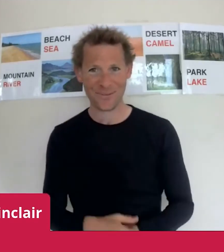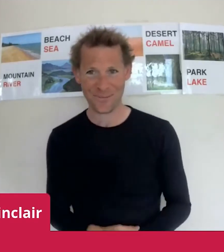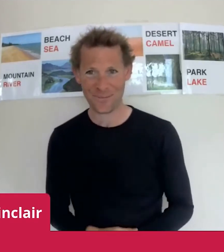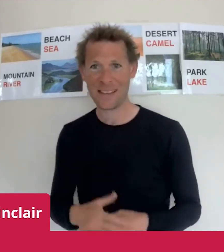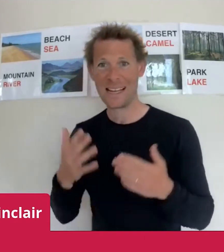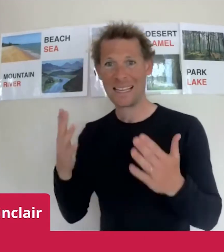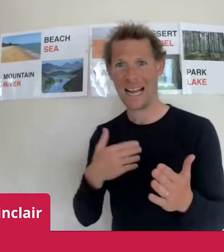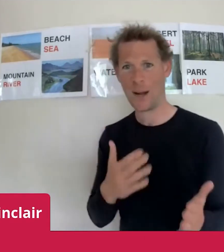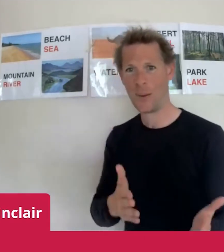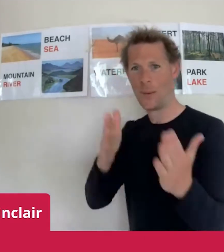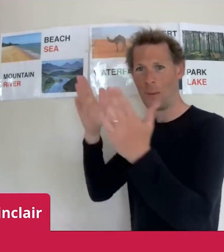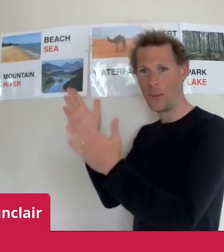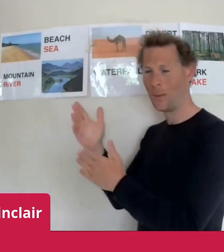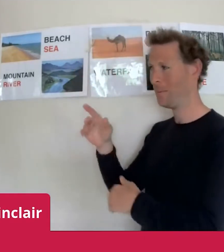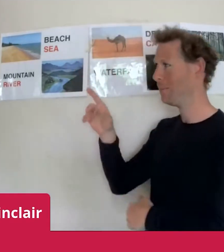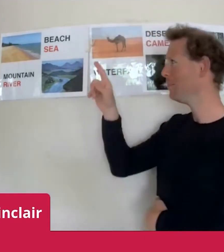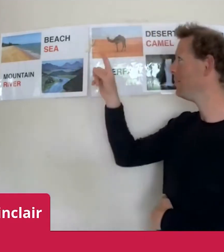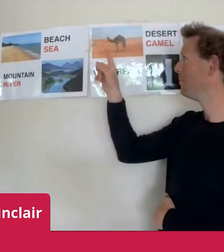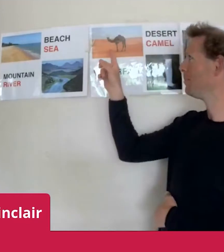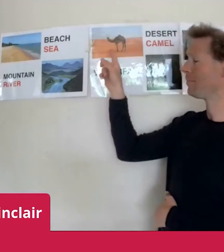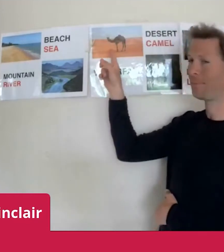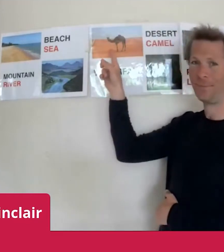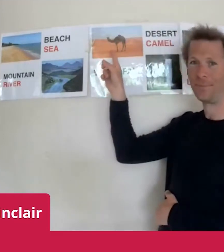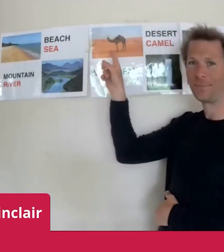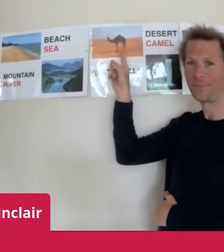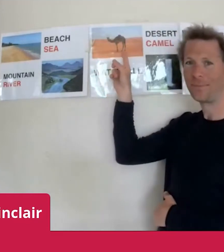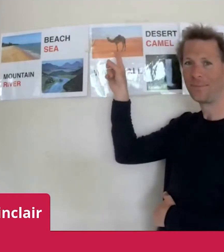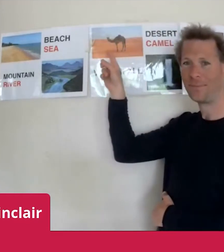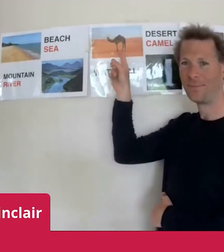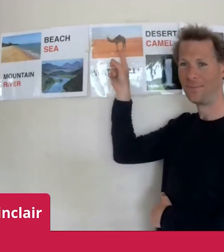Great. Okay, let's move on to our next one.